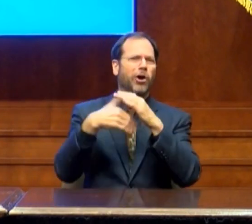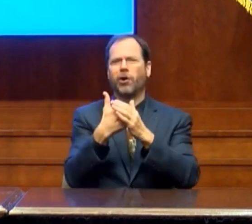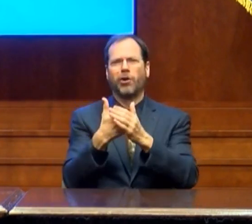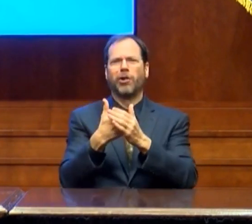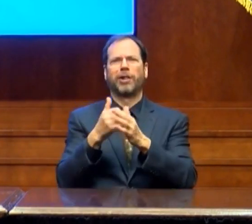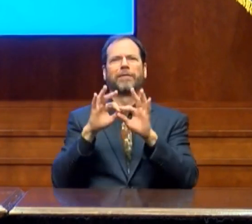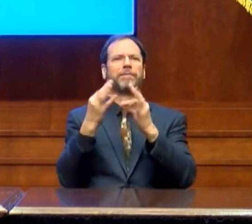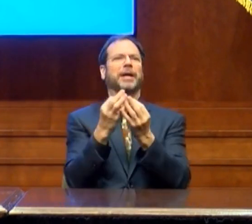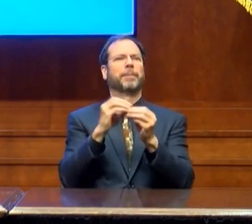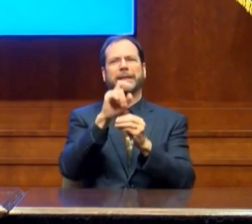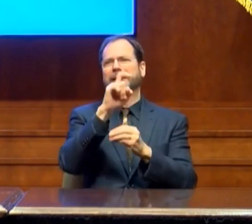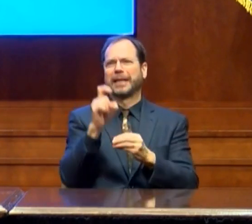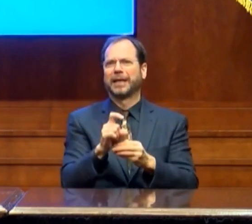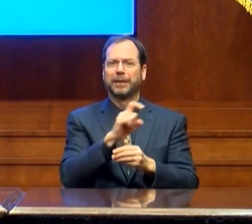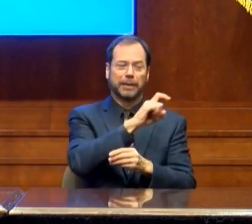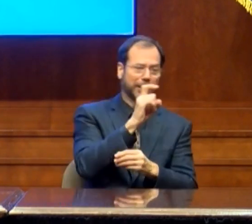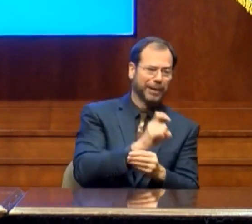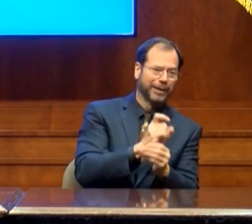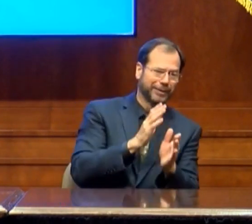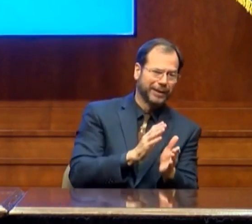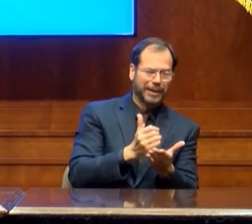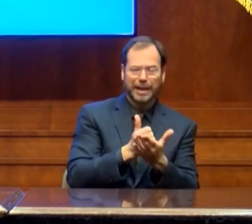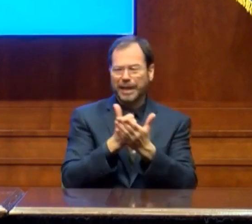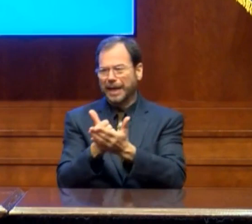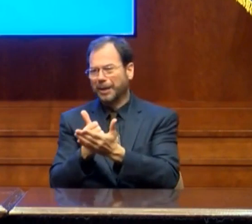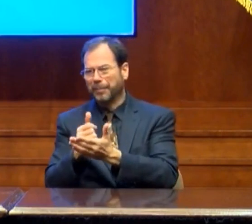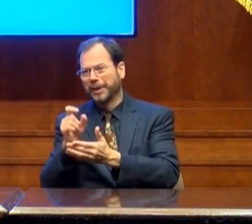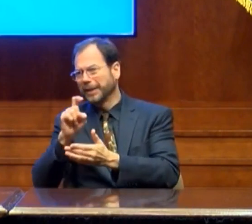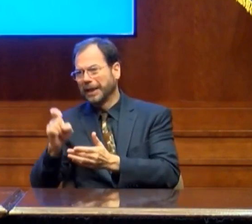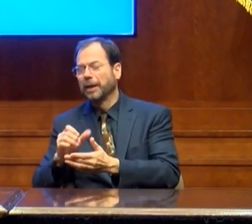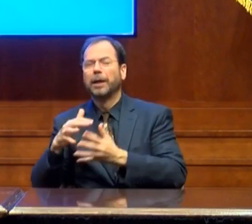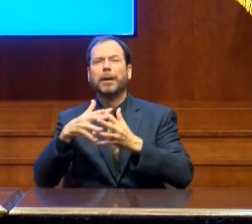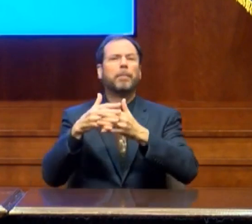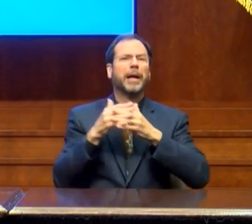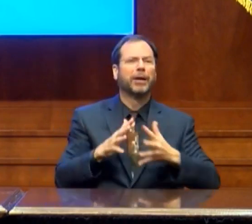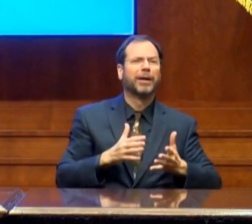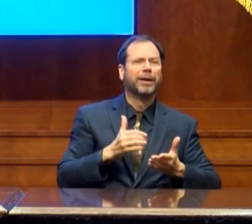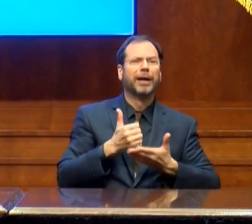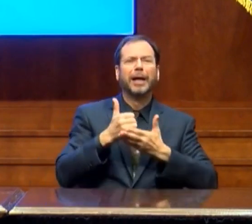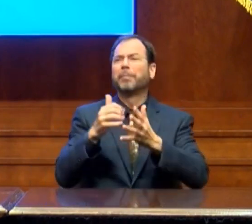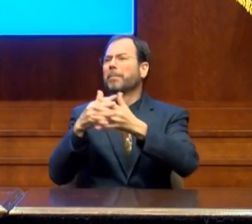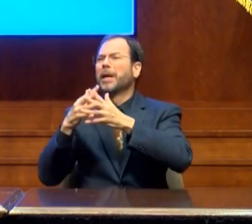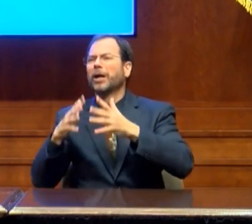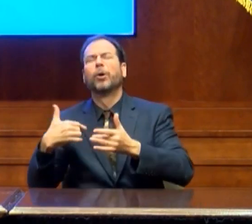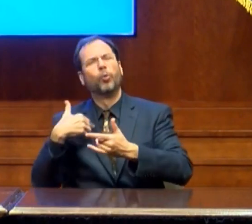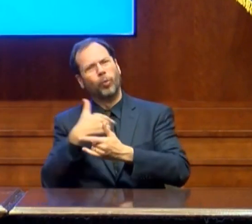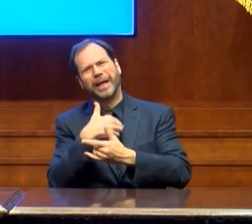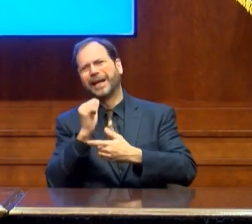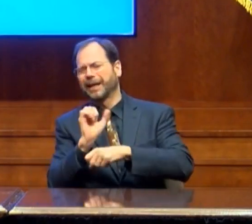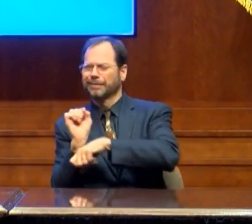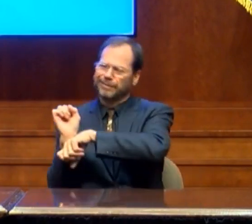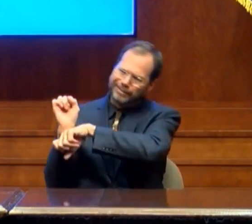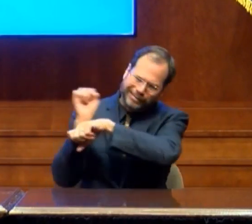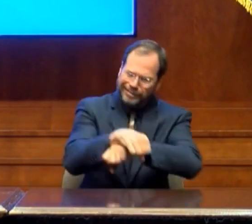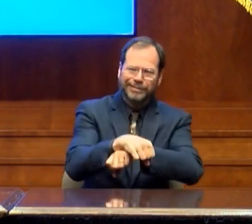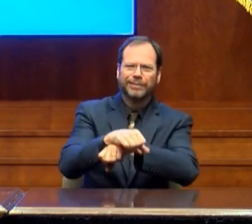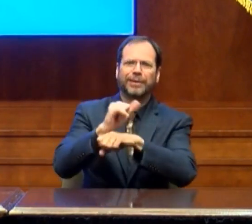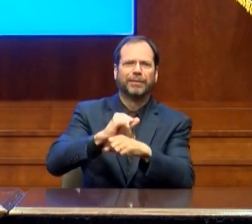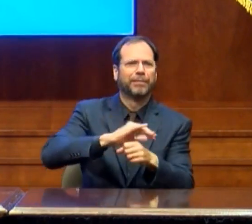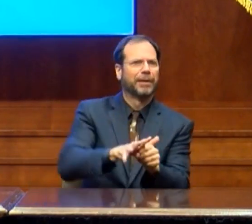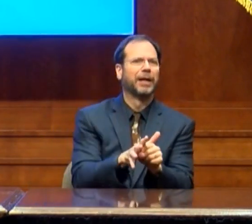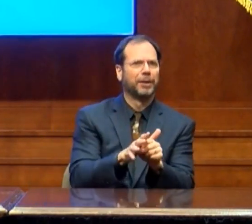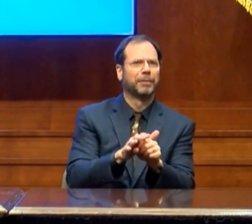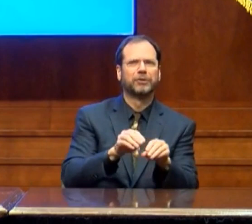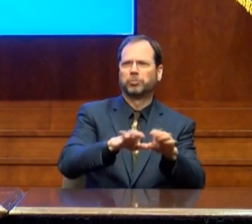state of Texas. With Texans helping Texans, with Americans helping Americans, we can conquer this